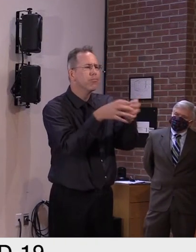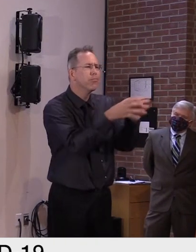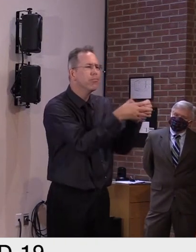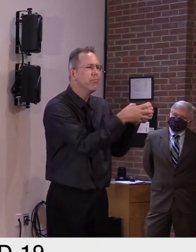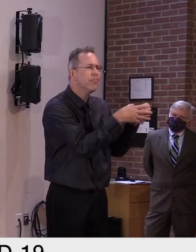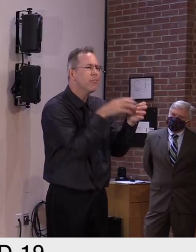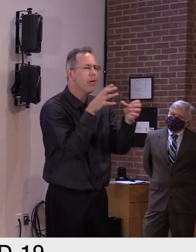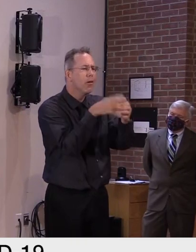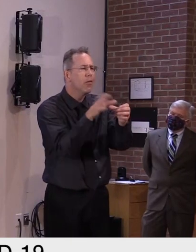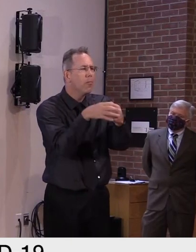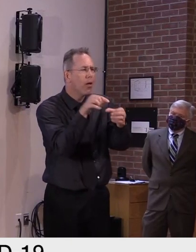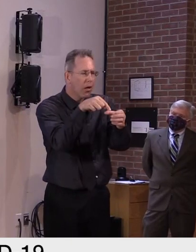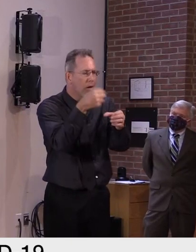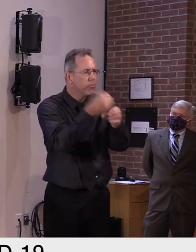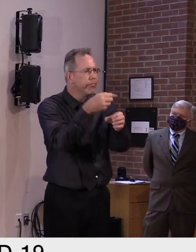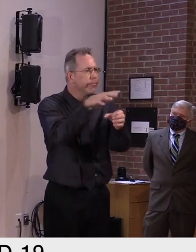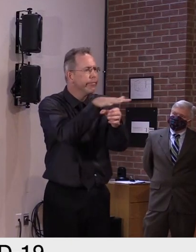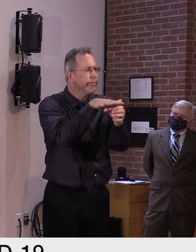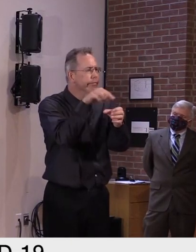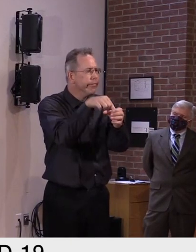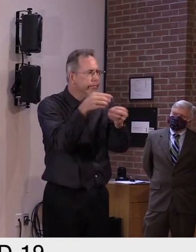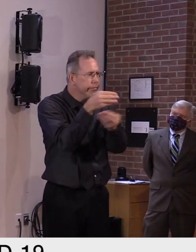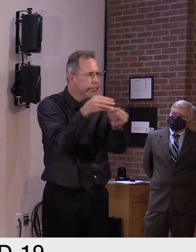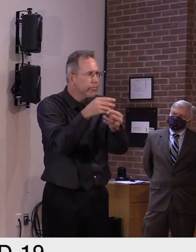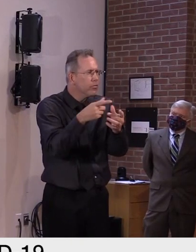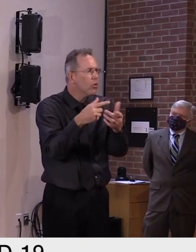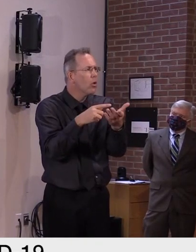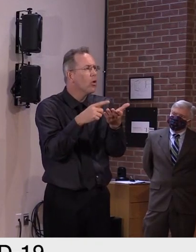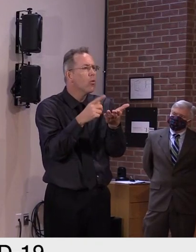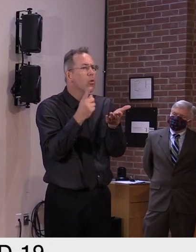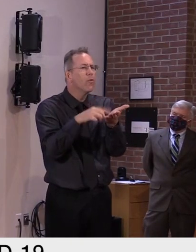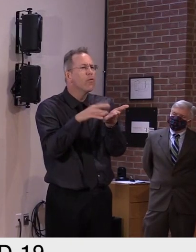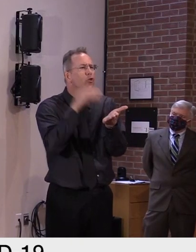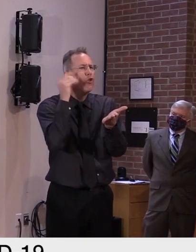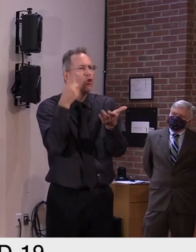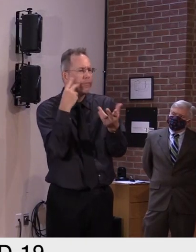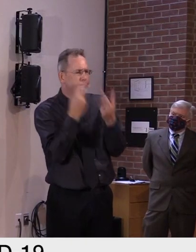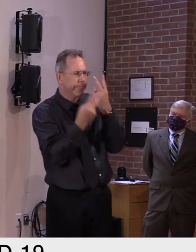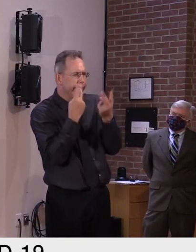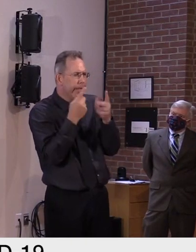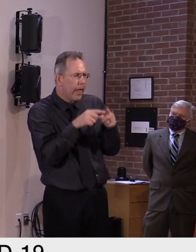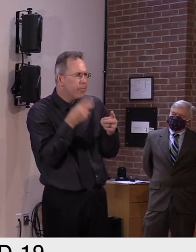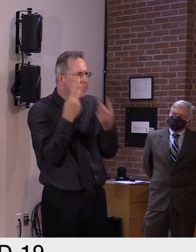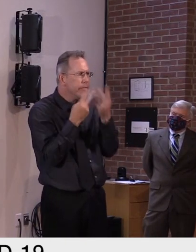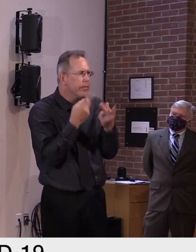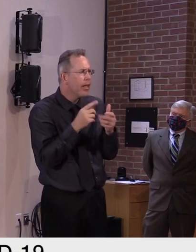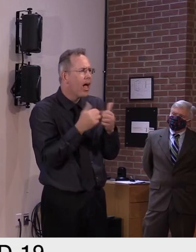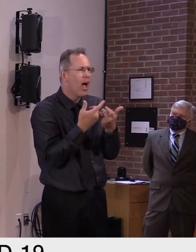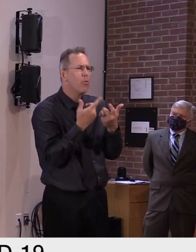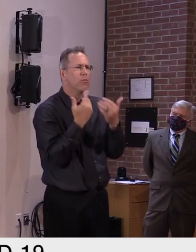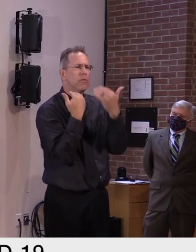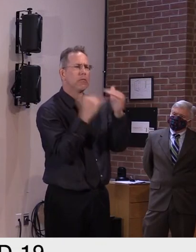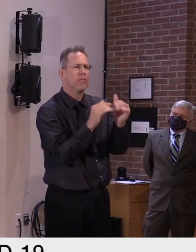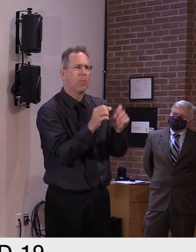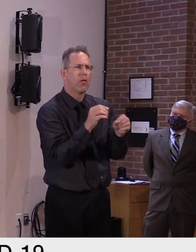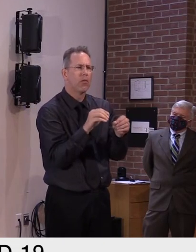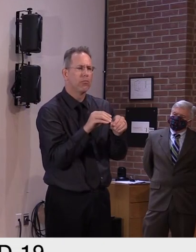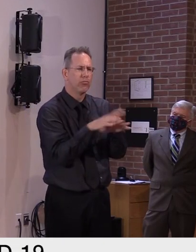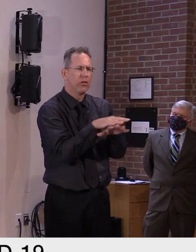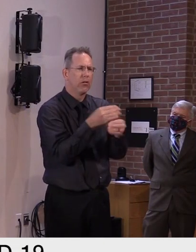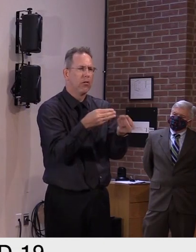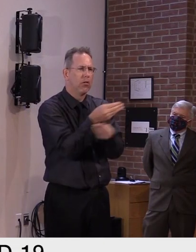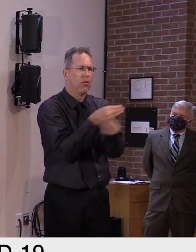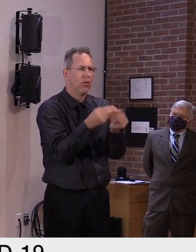other lessons learned about how to, you know, further mitigate within school transmission? Because I think a lot of people would agree